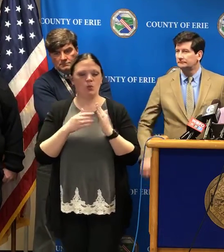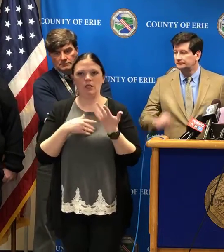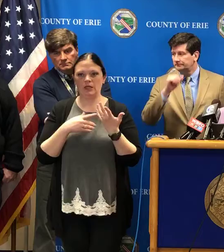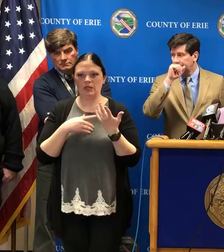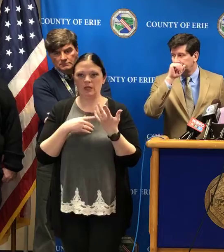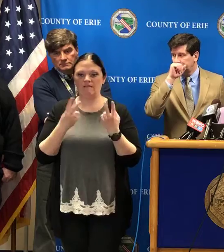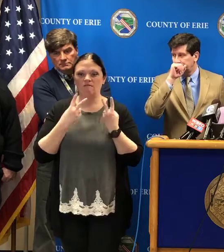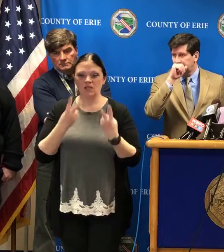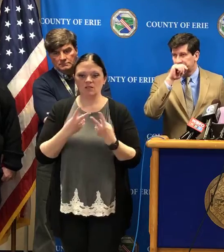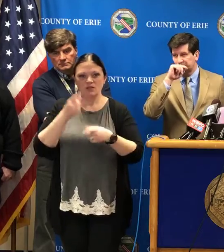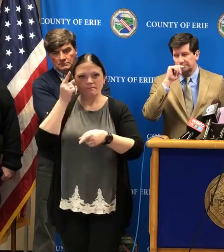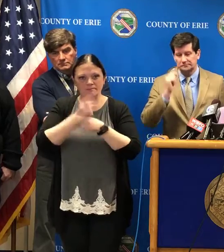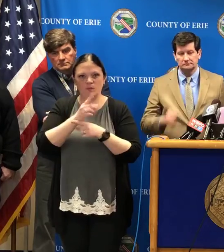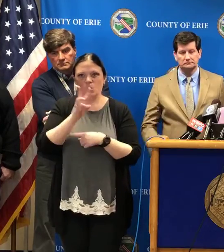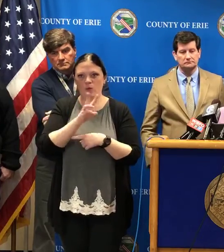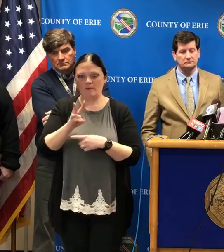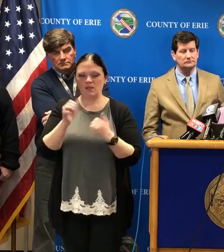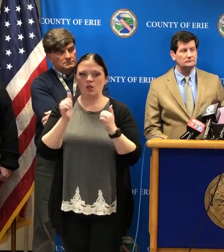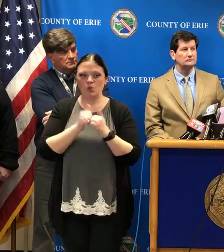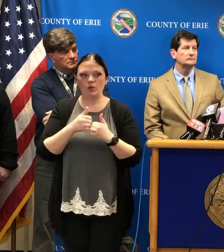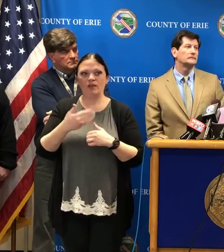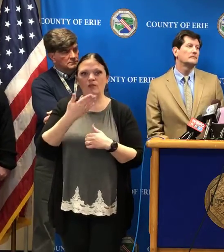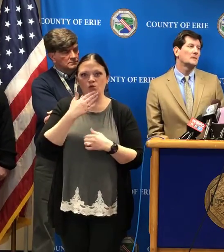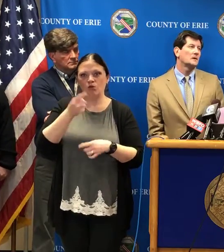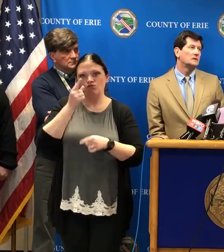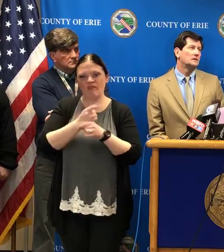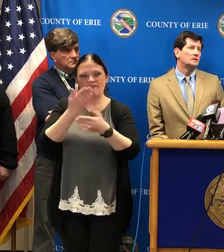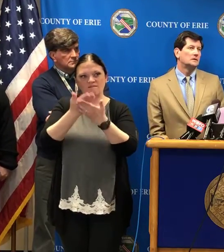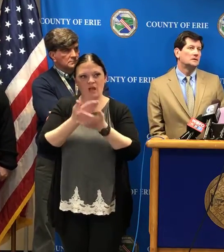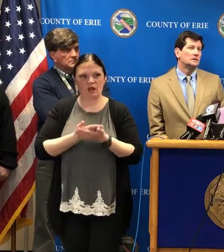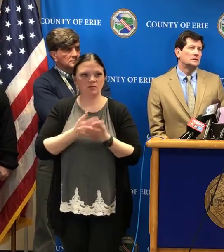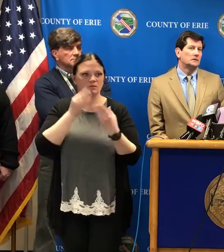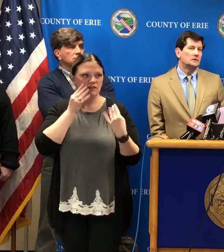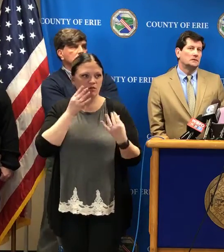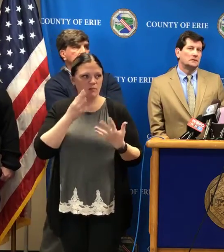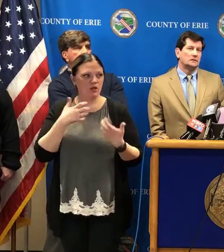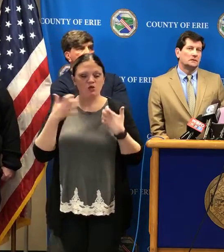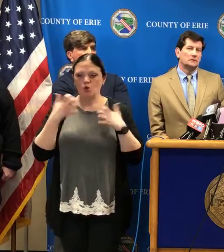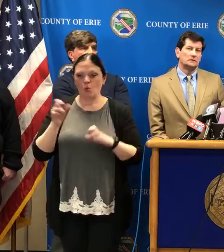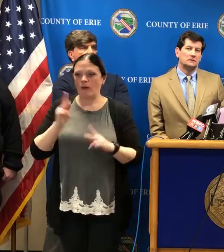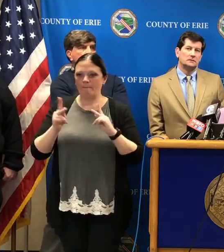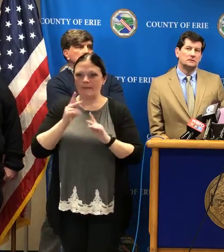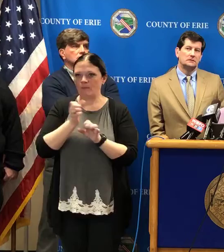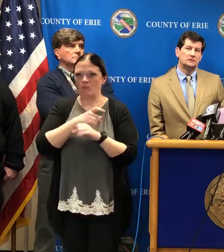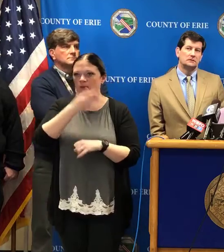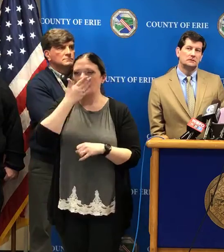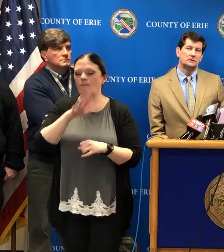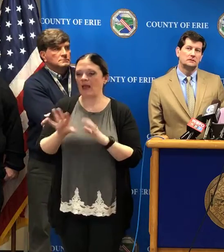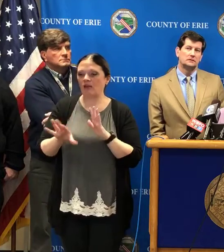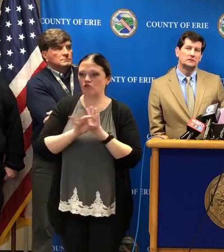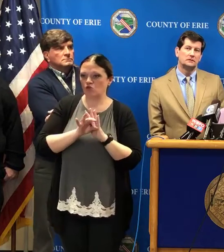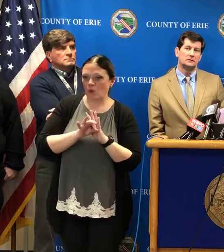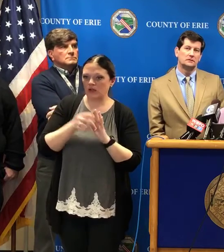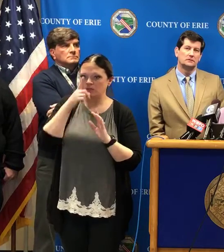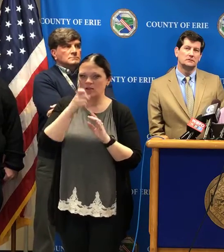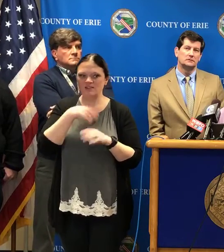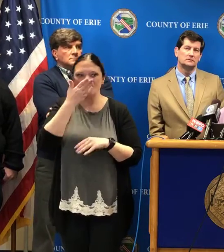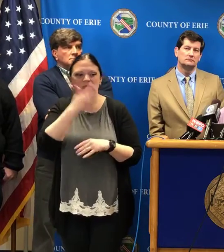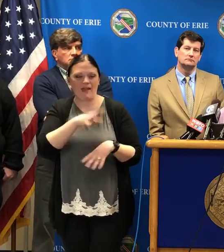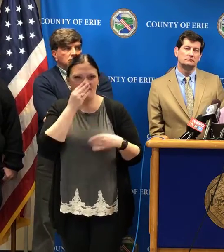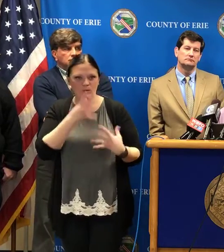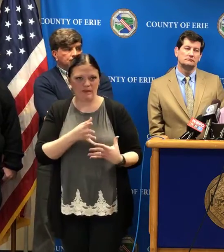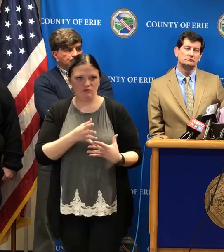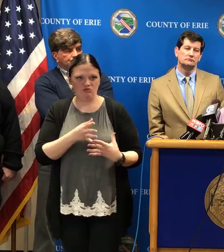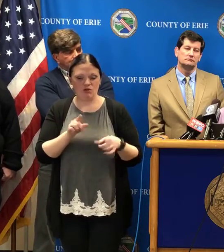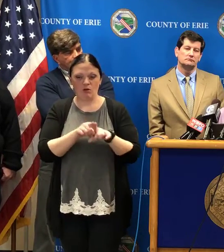these websites and with good factual information, because we don't want people making bad choices based on bad information. Also,